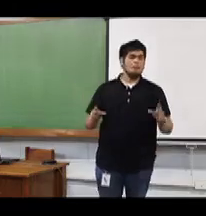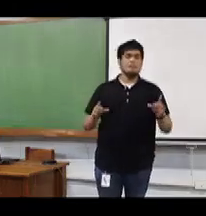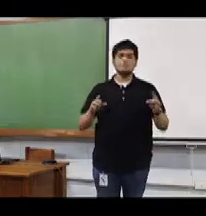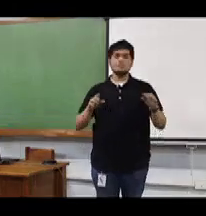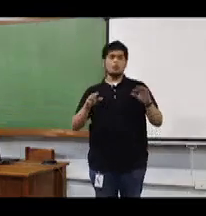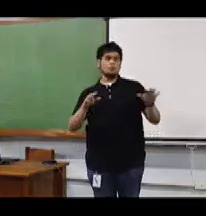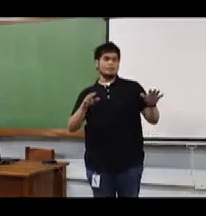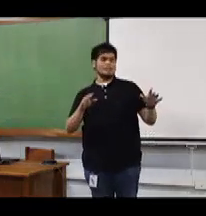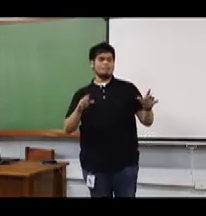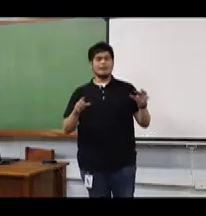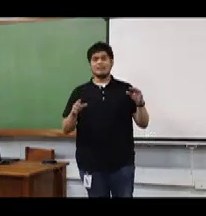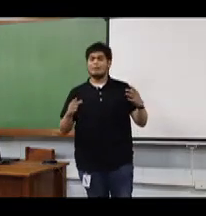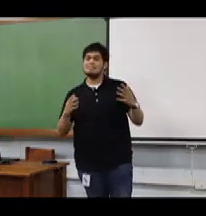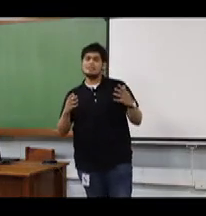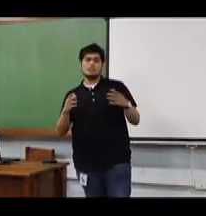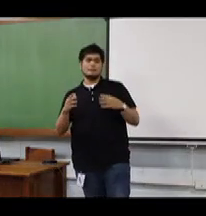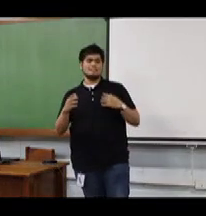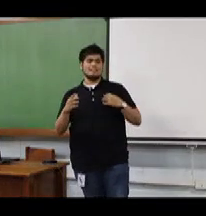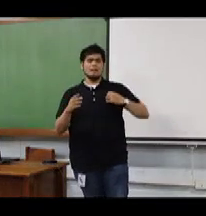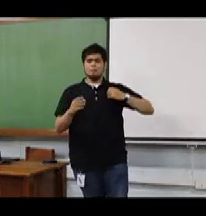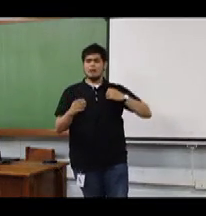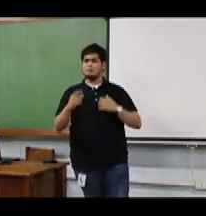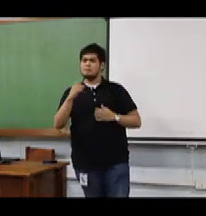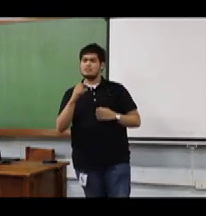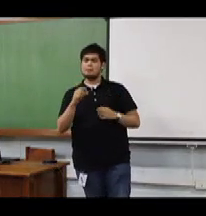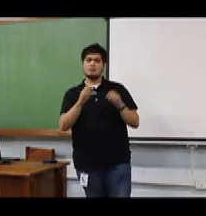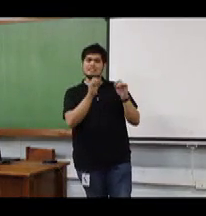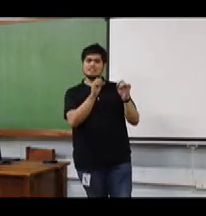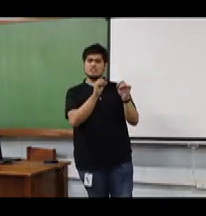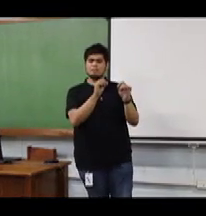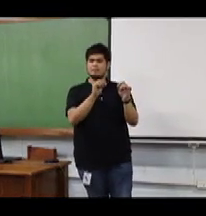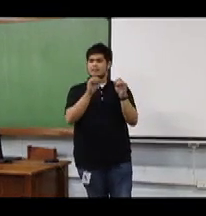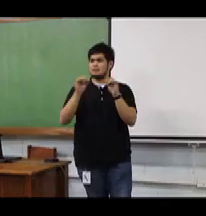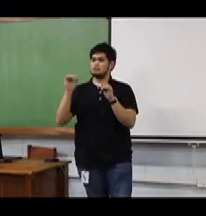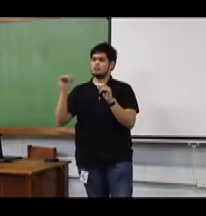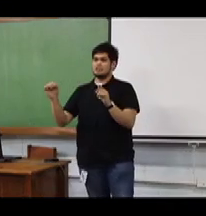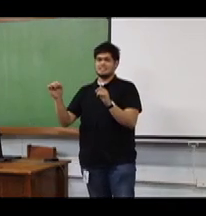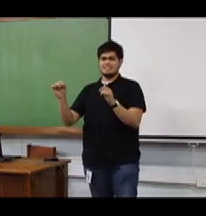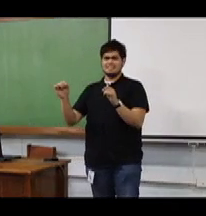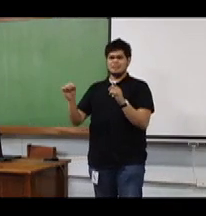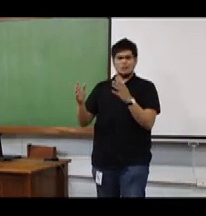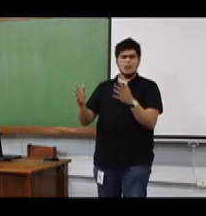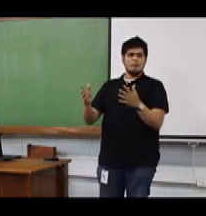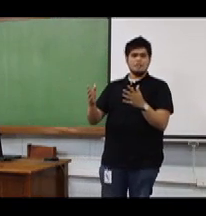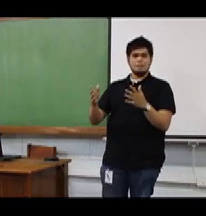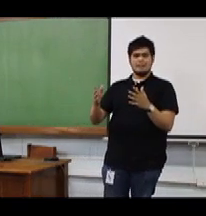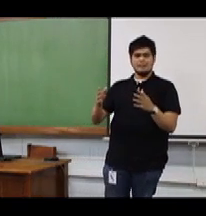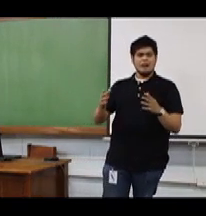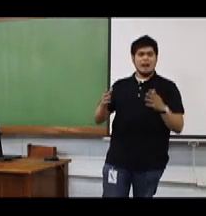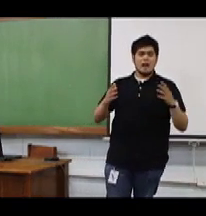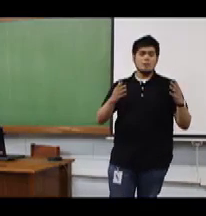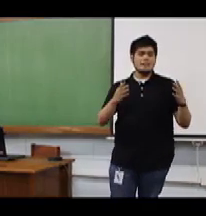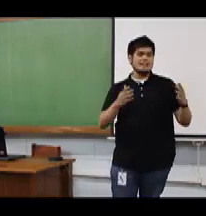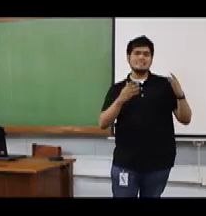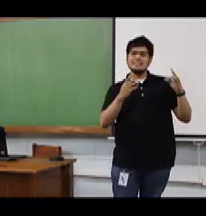probably for the whole week, parang baka hindi niyo napansin. I've been preaching about leadership is equal to trust. So ano ba yun, di ba? Ano mangyayari sa isang